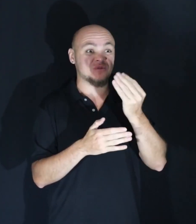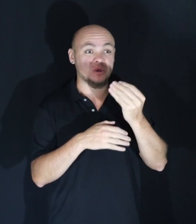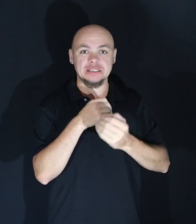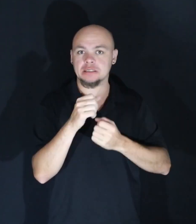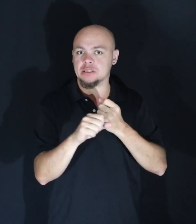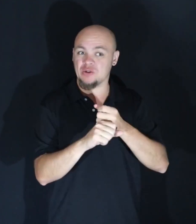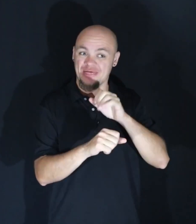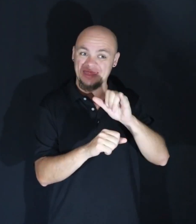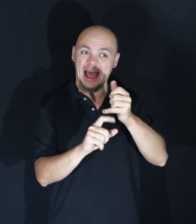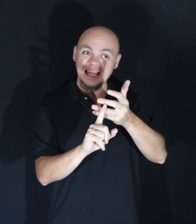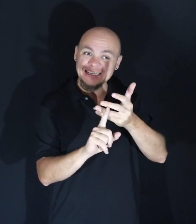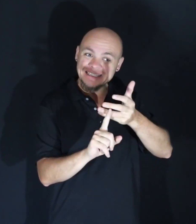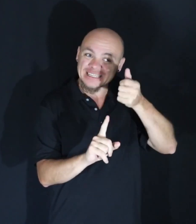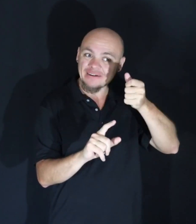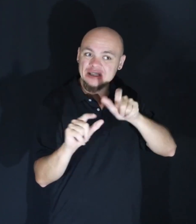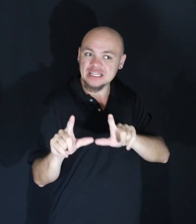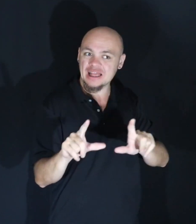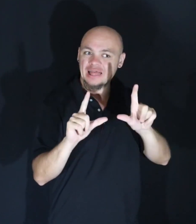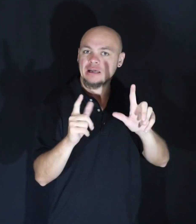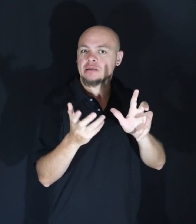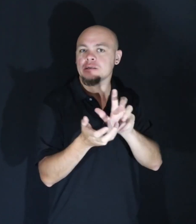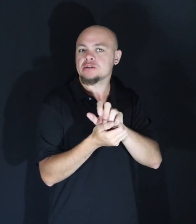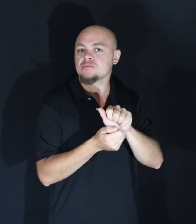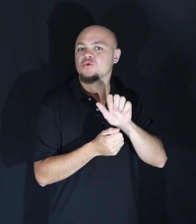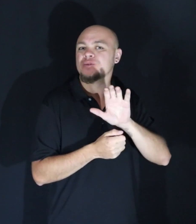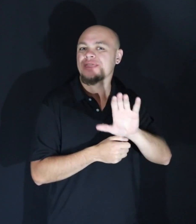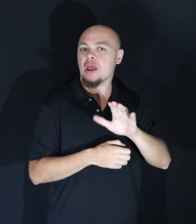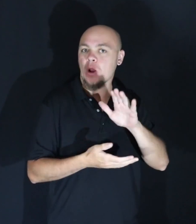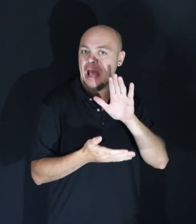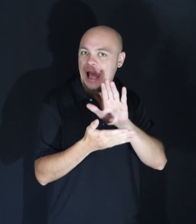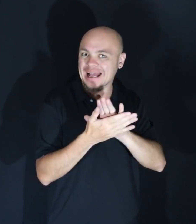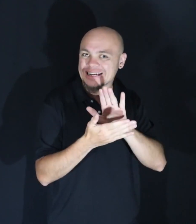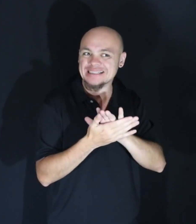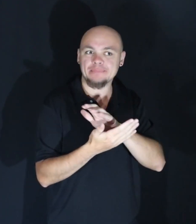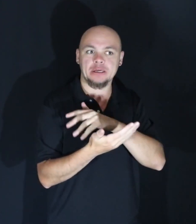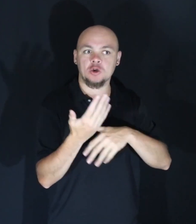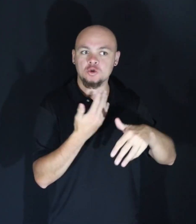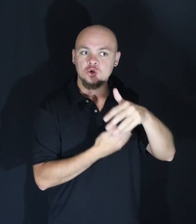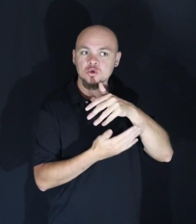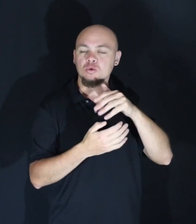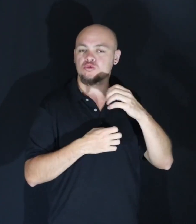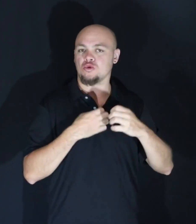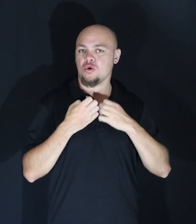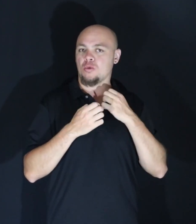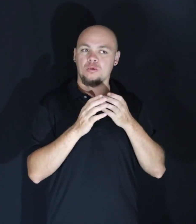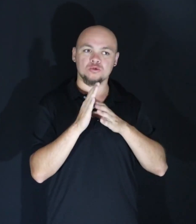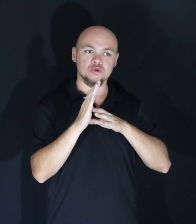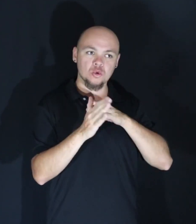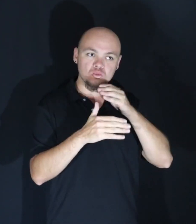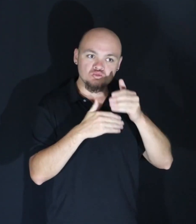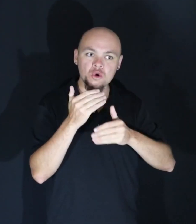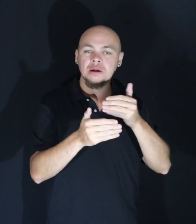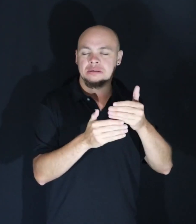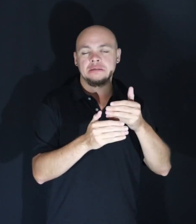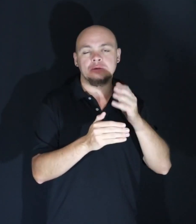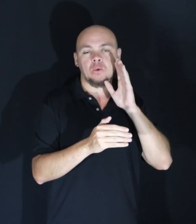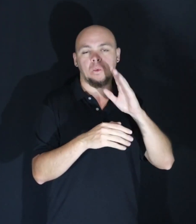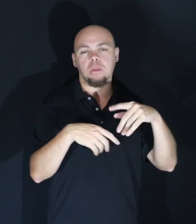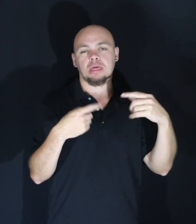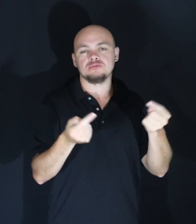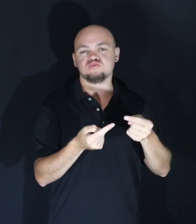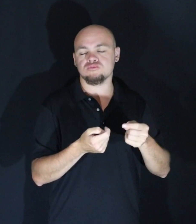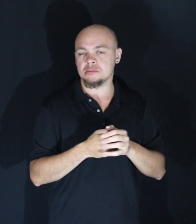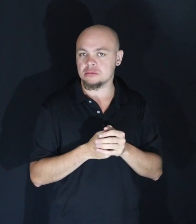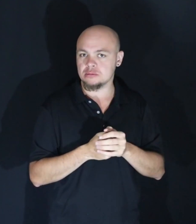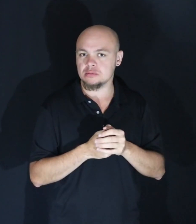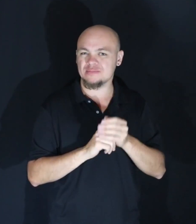of a deficit lens can damage kids' academic, social, and emotional progress. So